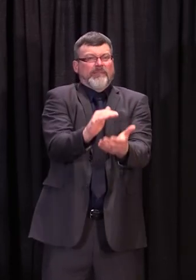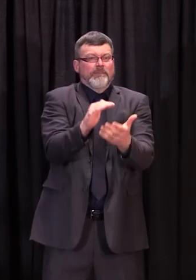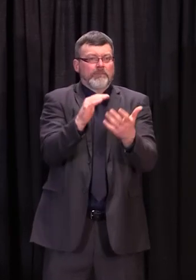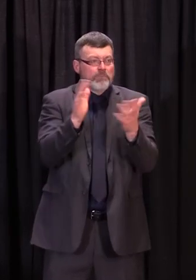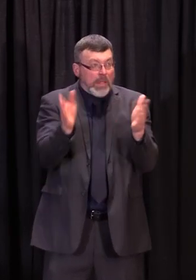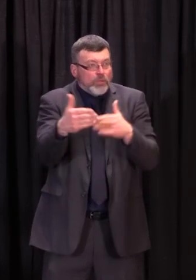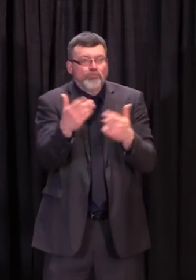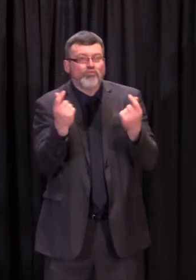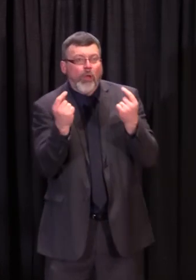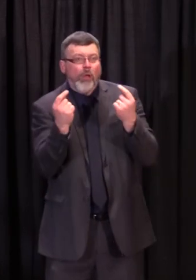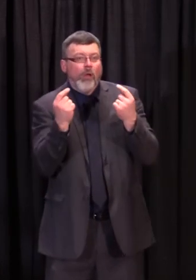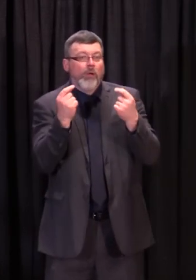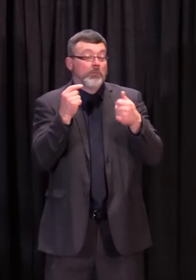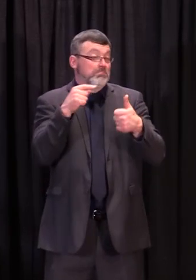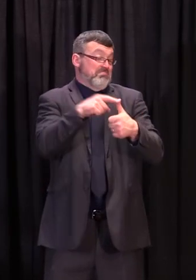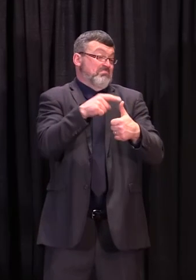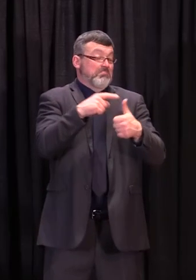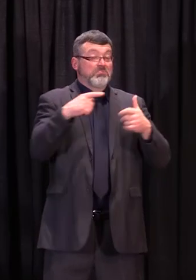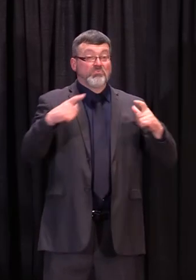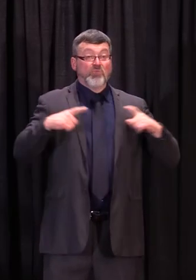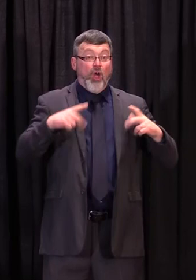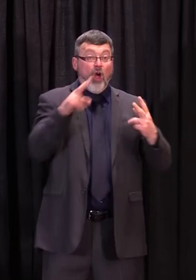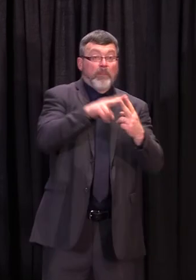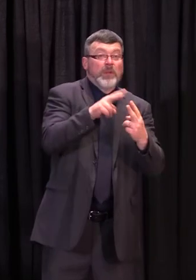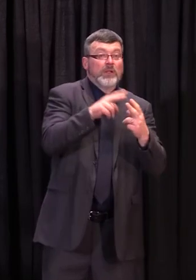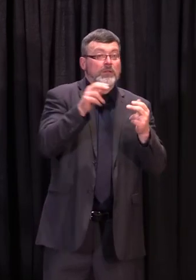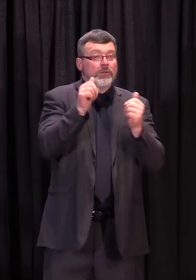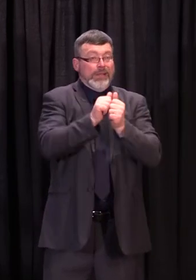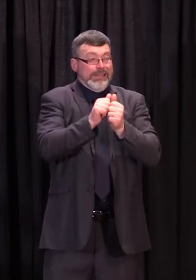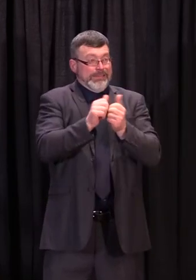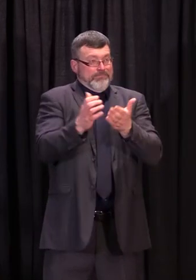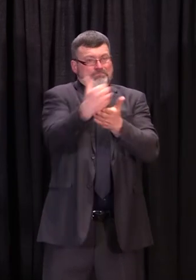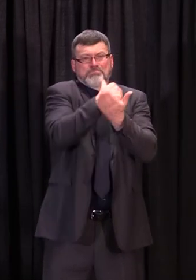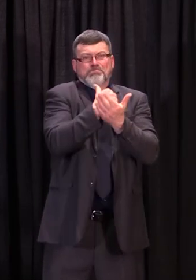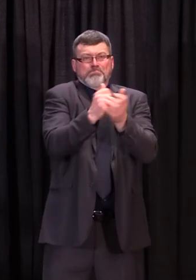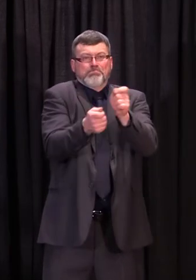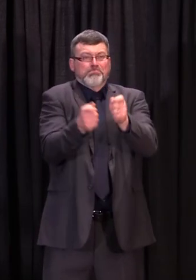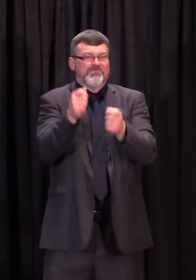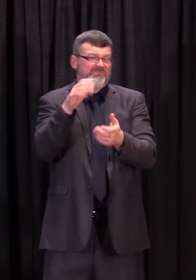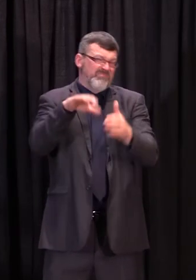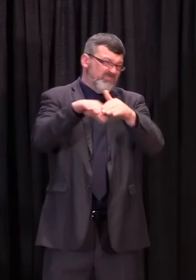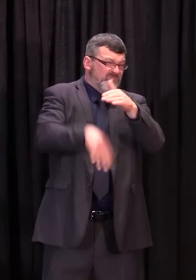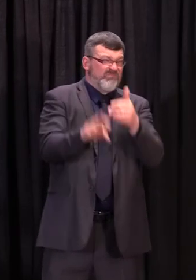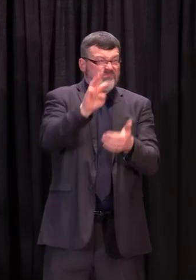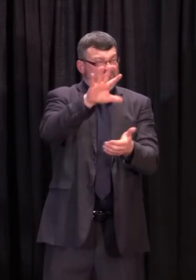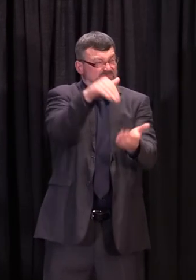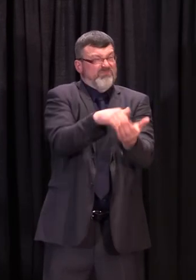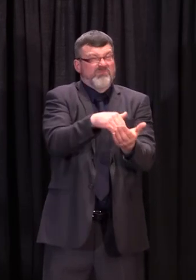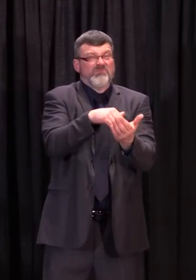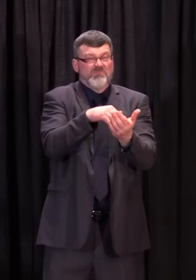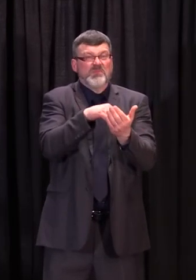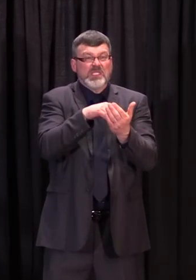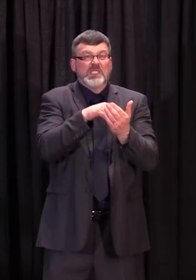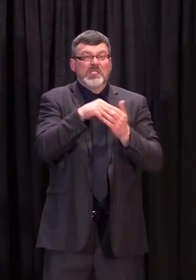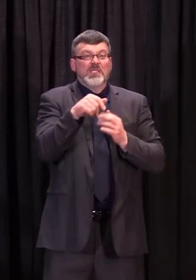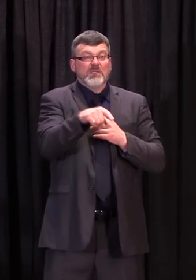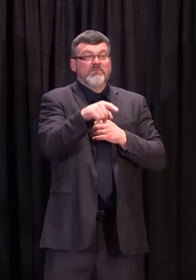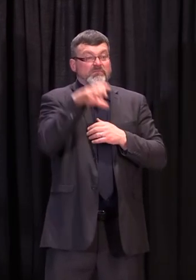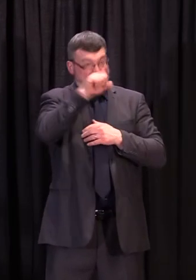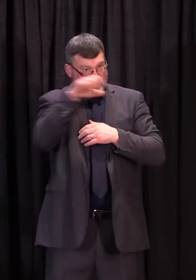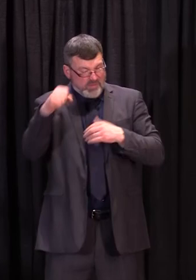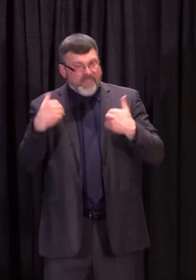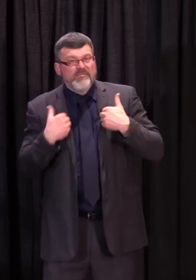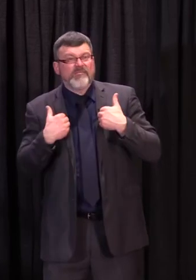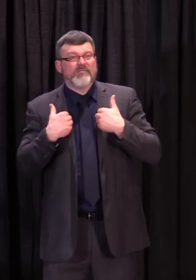For a retired couple with an adjusted gross income of less than $65,000, including Social Security and a military